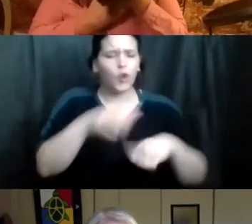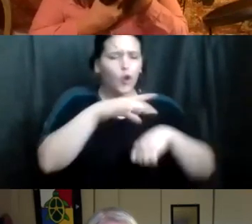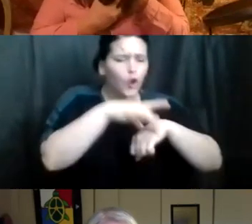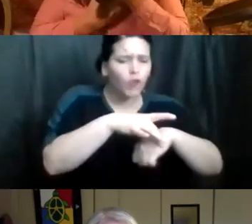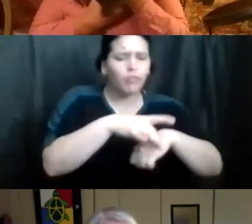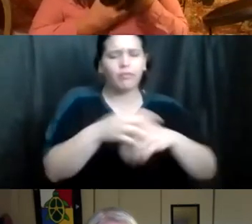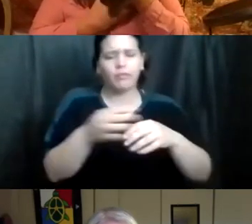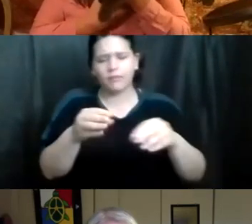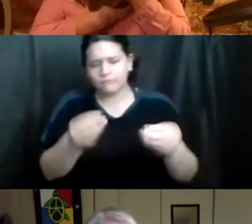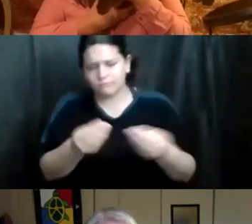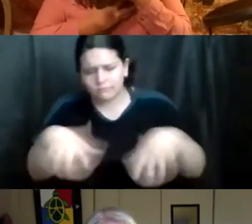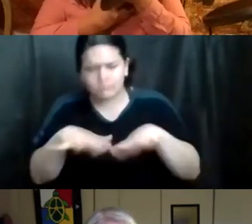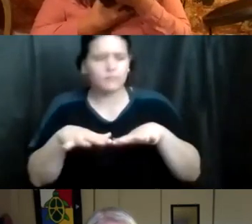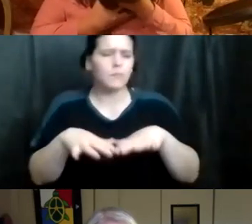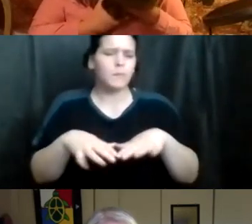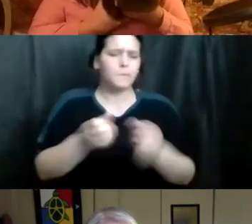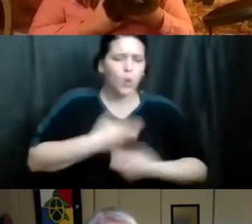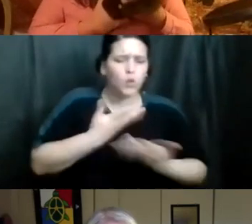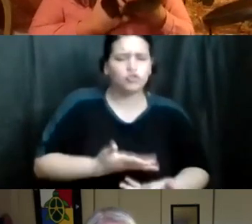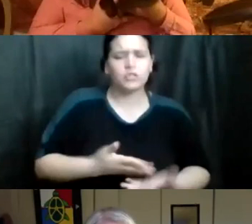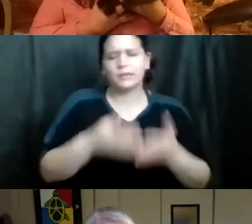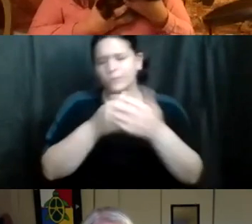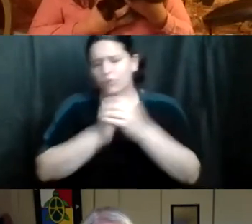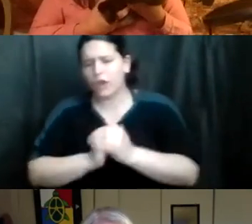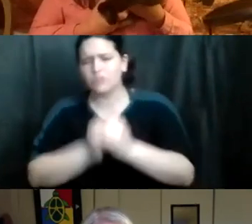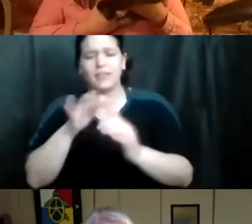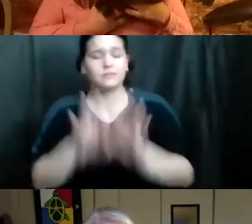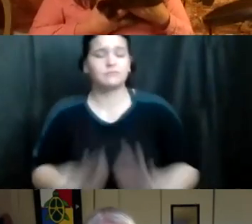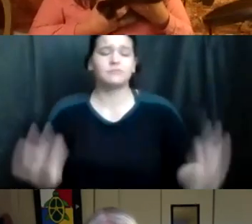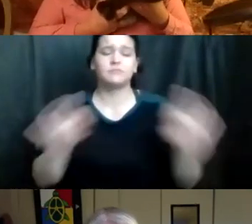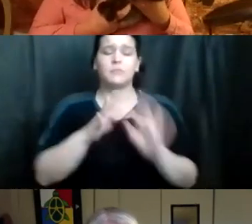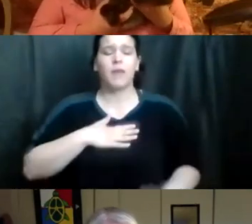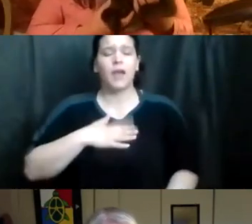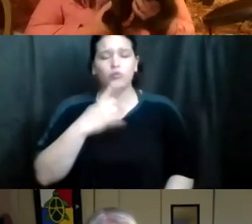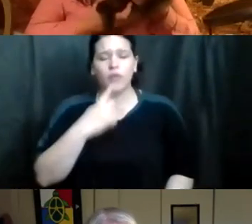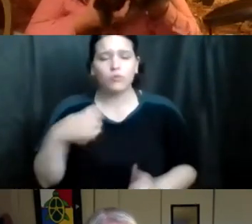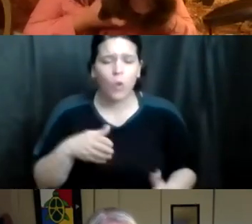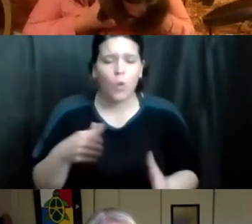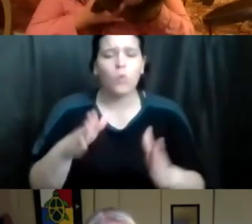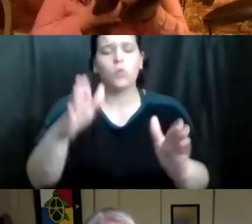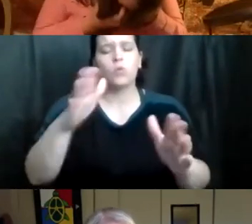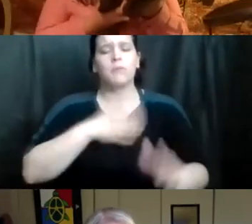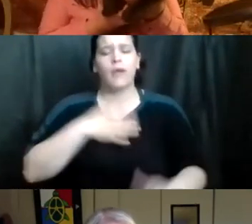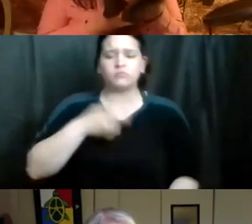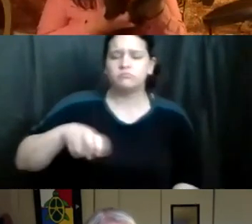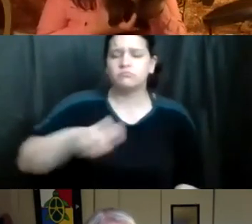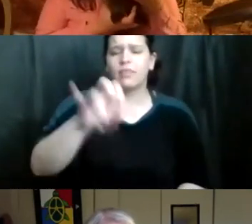prayers are essential to my red road and the balance. And